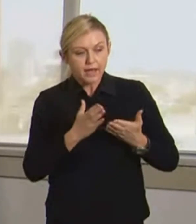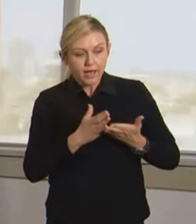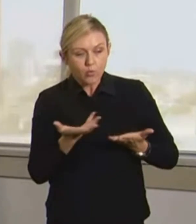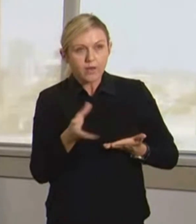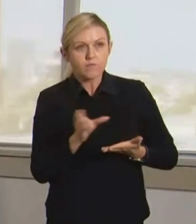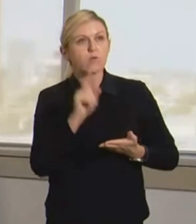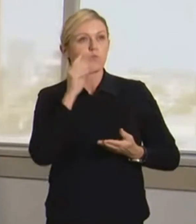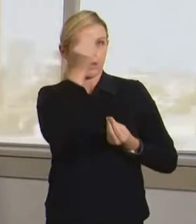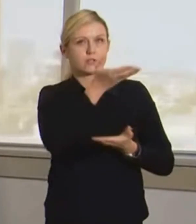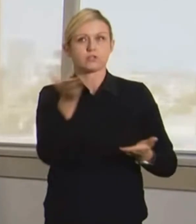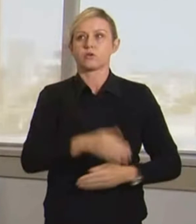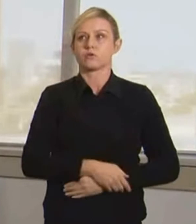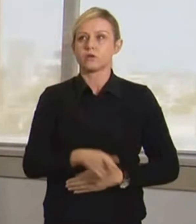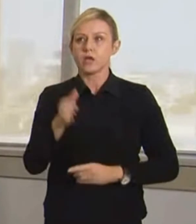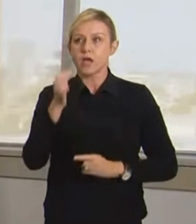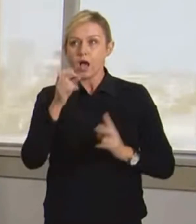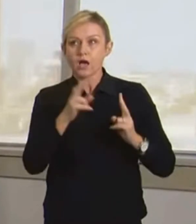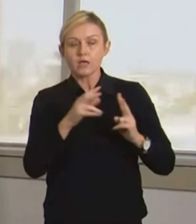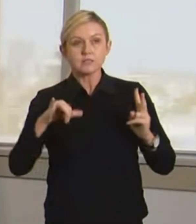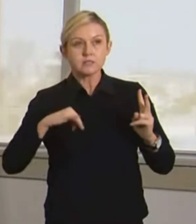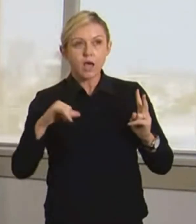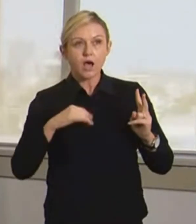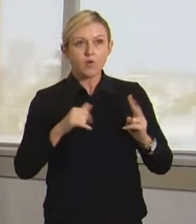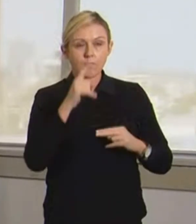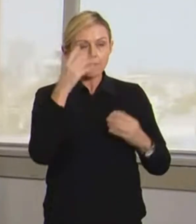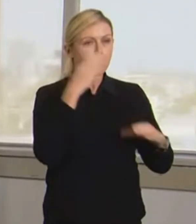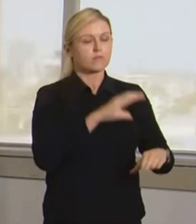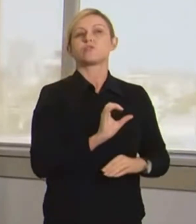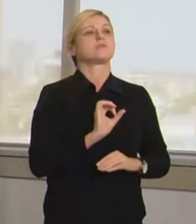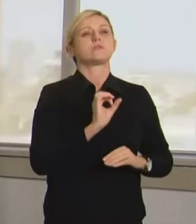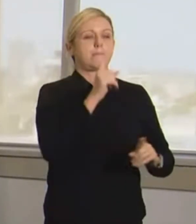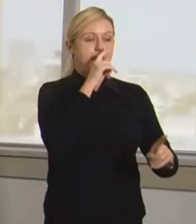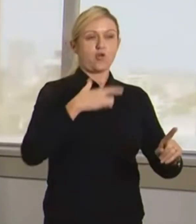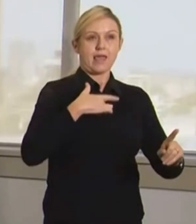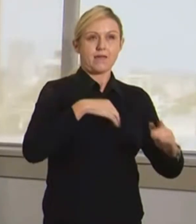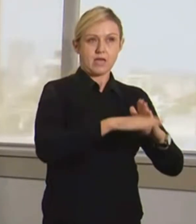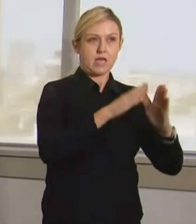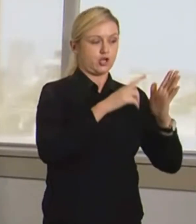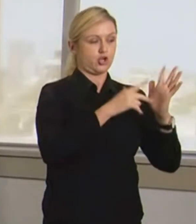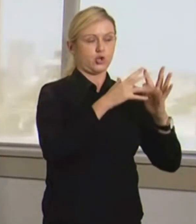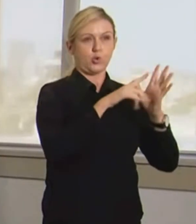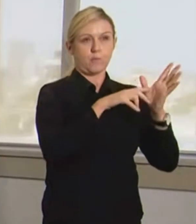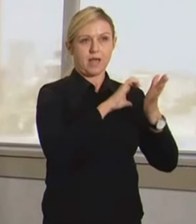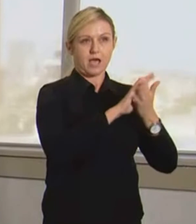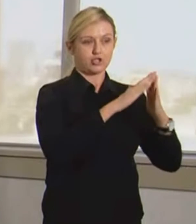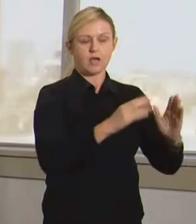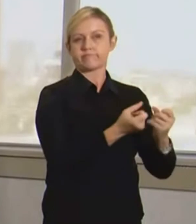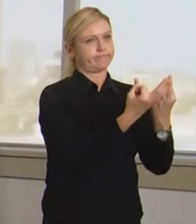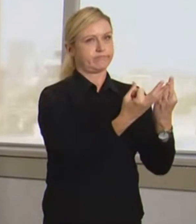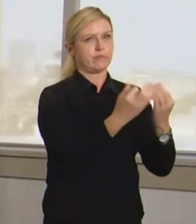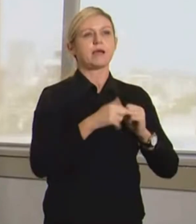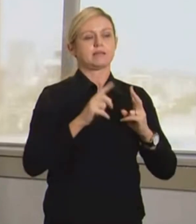source. 2 staff or any residents of those 2? So no residents at that facility, but obviously we're continuing to